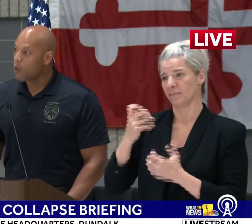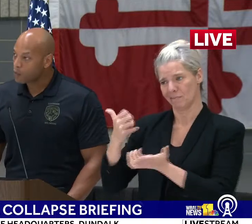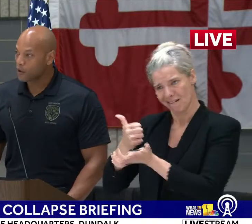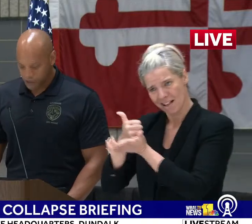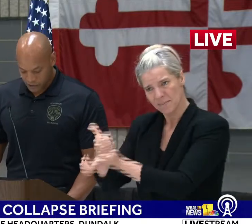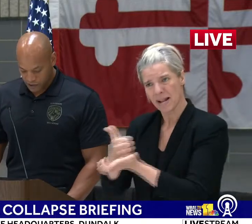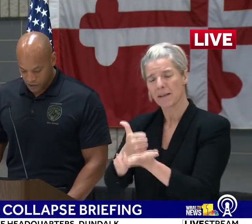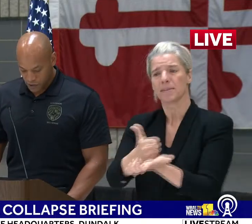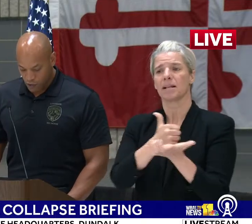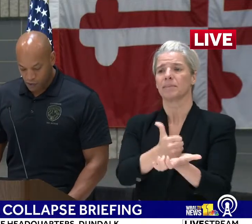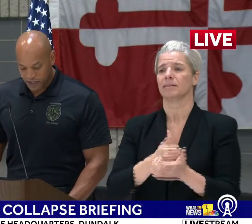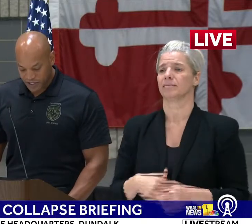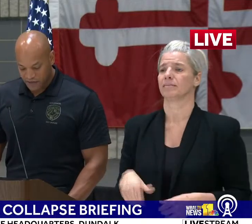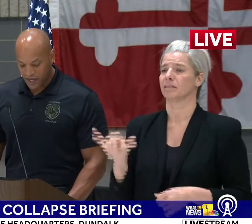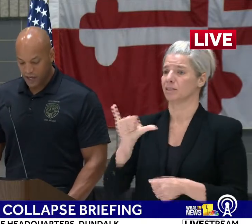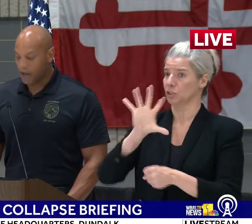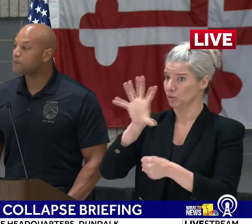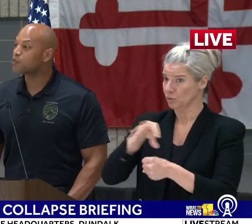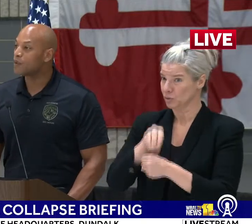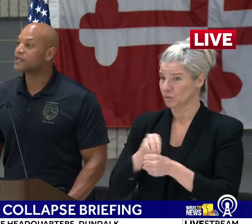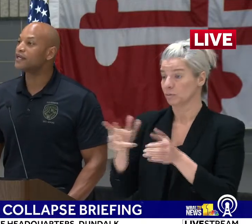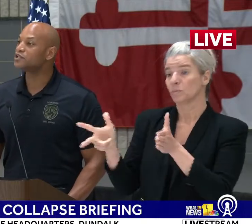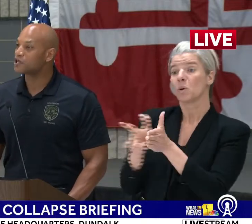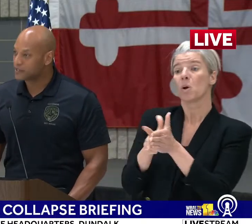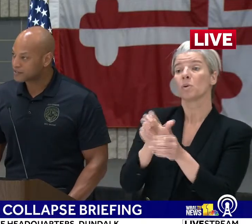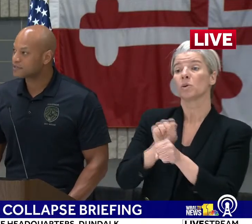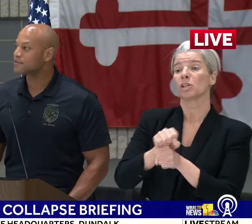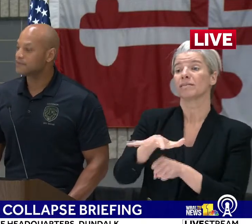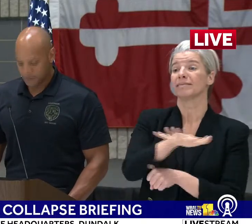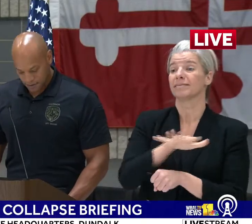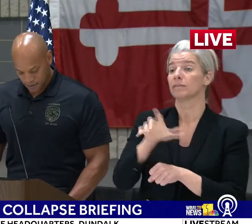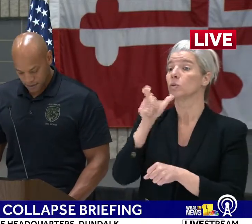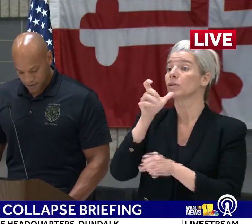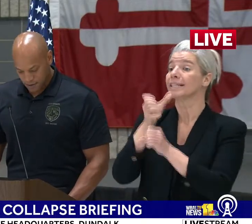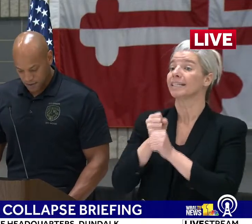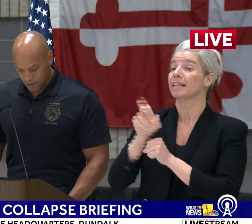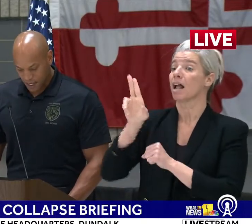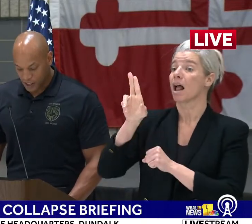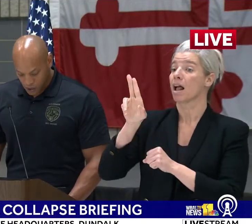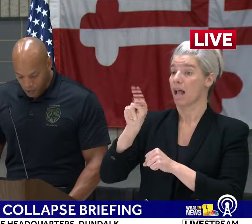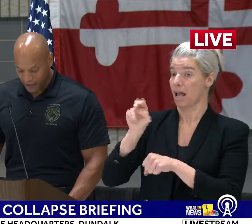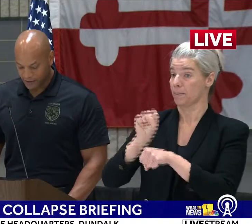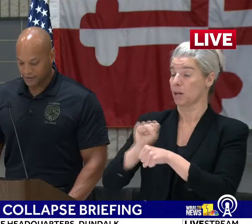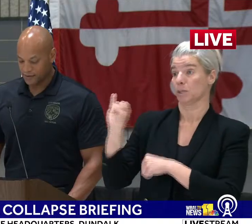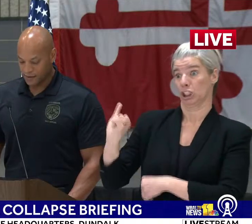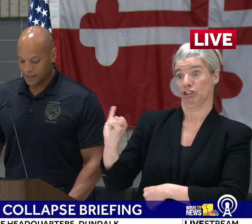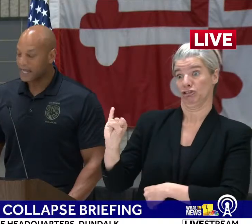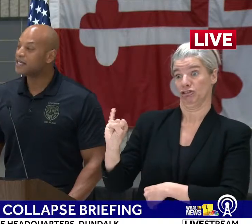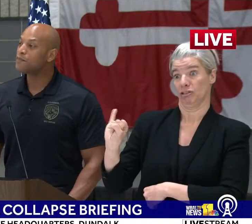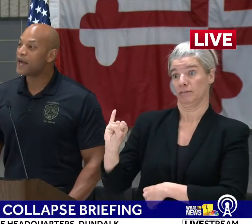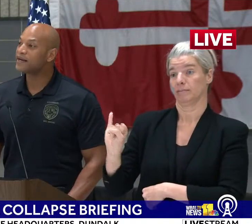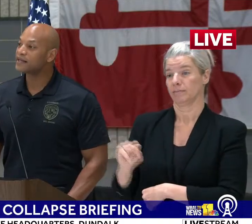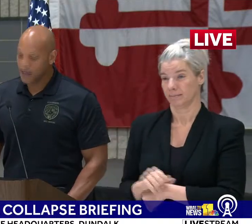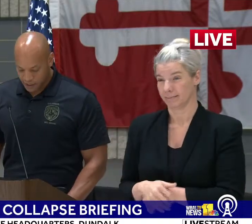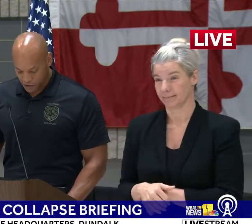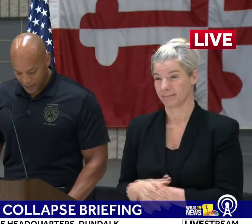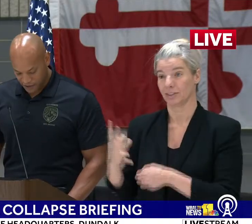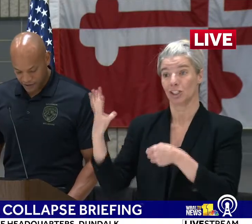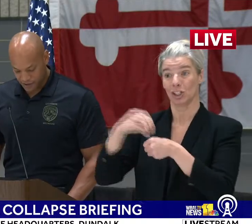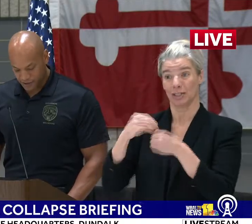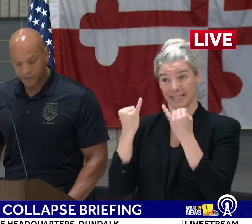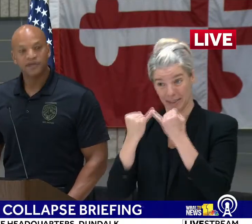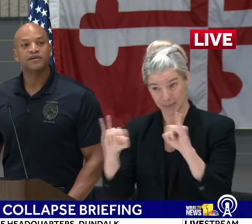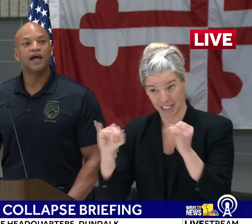including port workers who are receiving unemployment insurance, and including